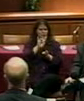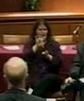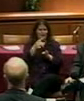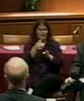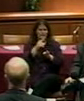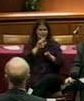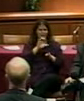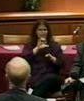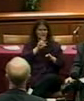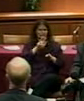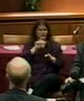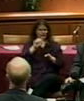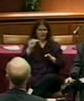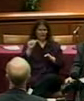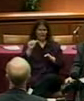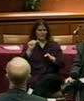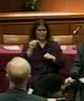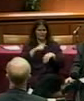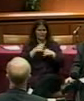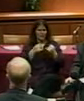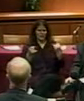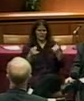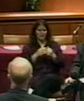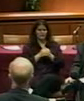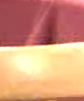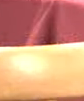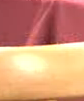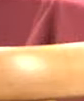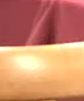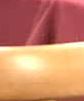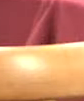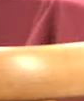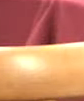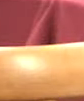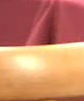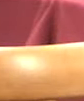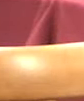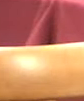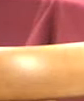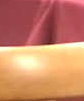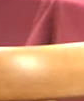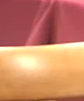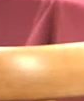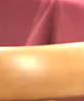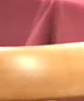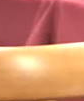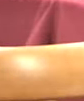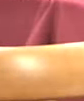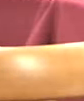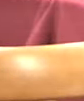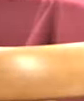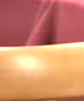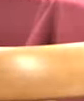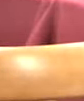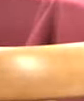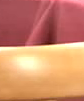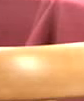deadline. Advanced Communication Services in the CVAA include 4 categories of